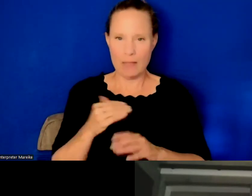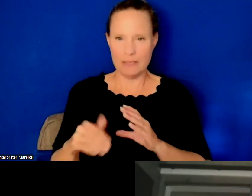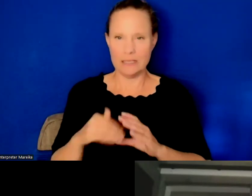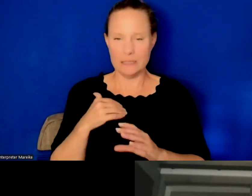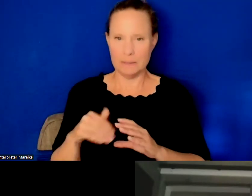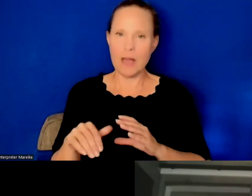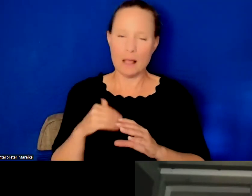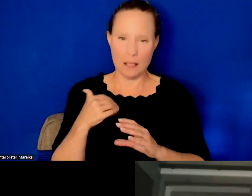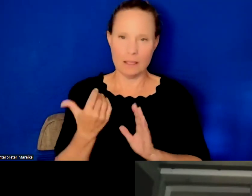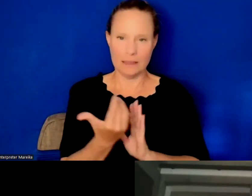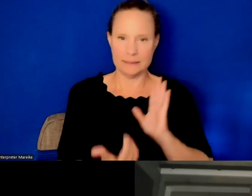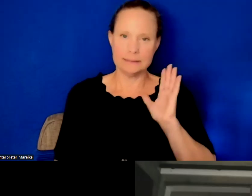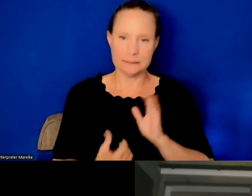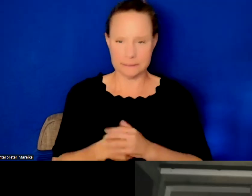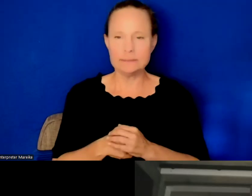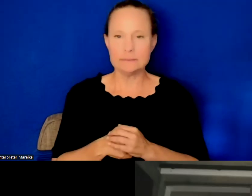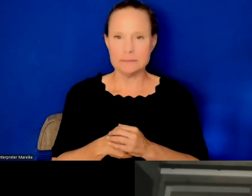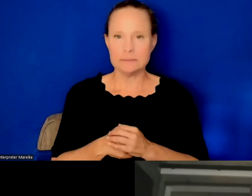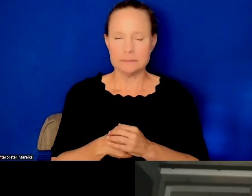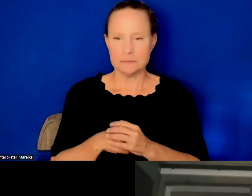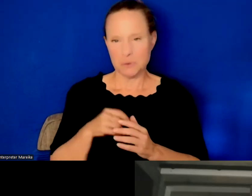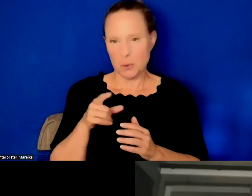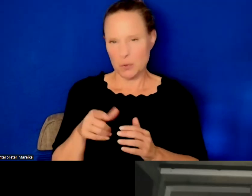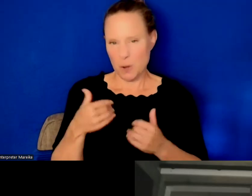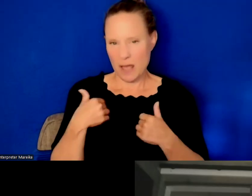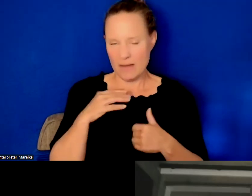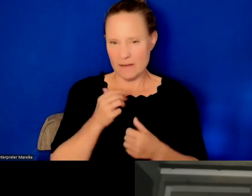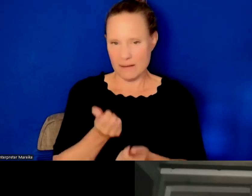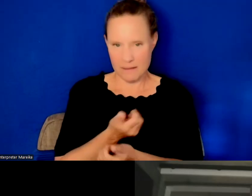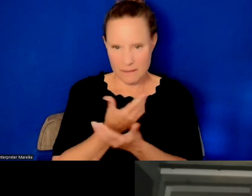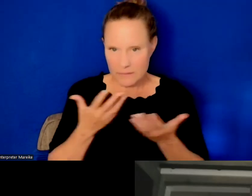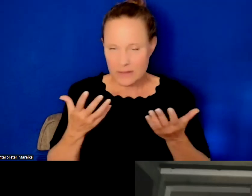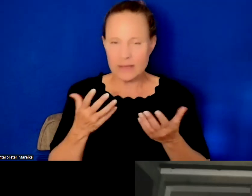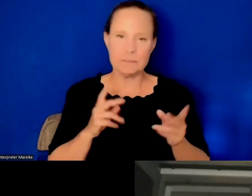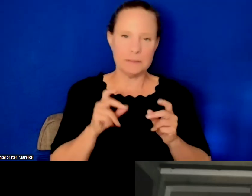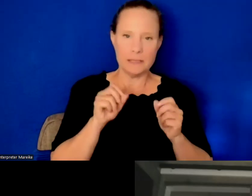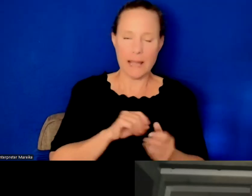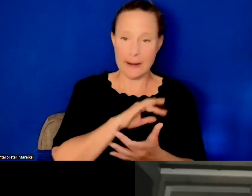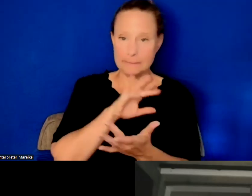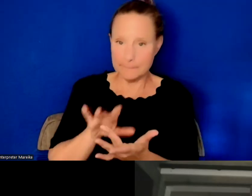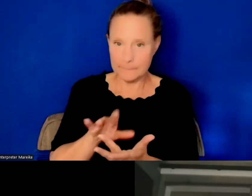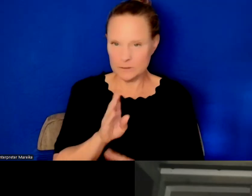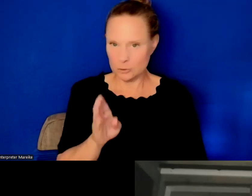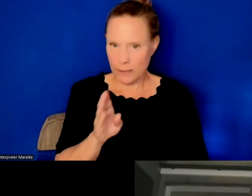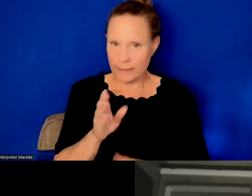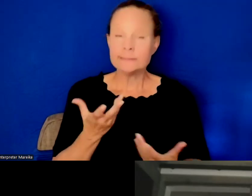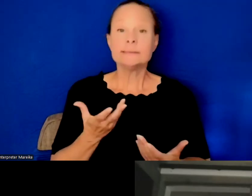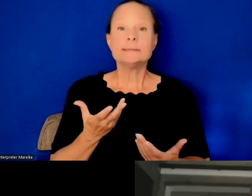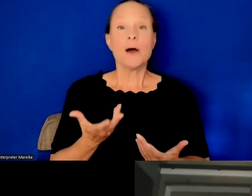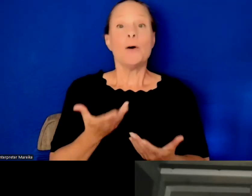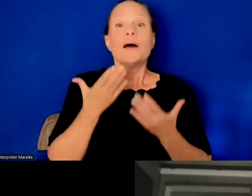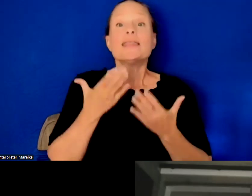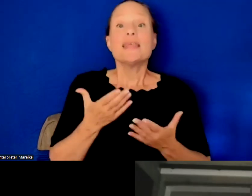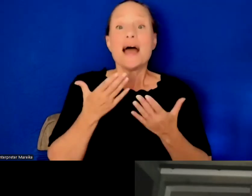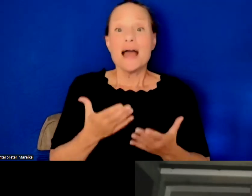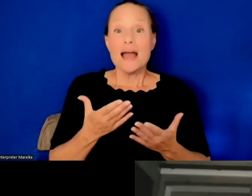that stuff. So you have everything and folks can reach out to you. So with that, thanks to